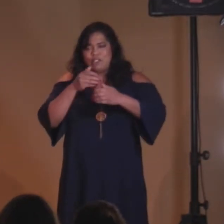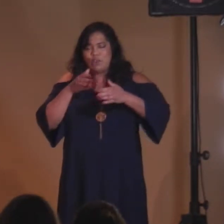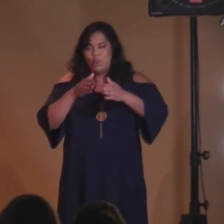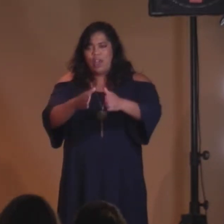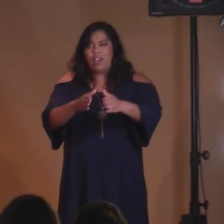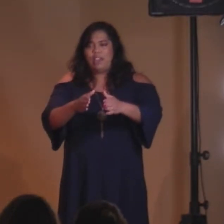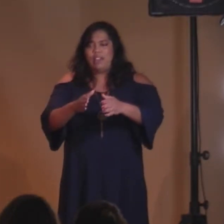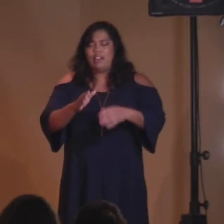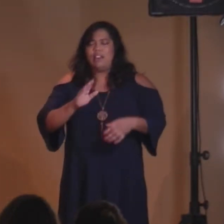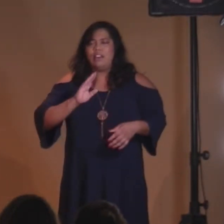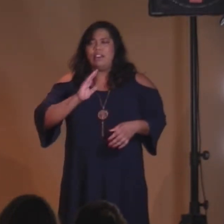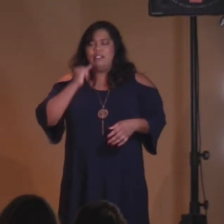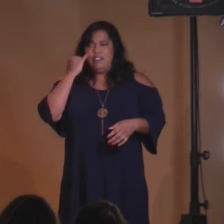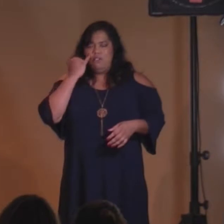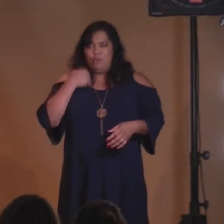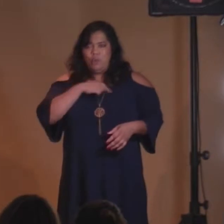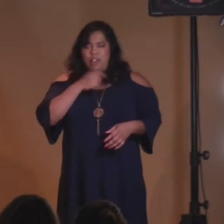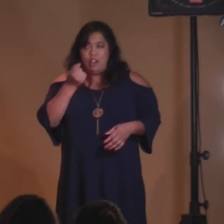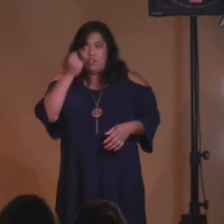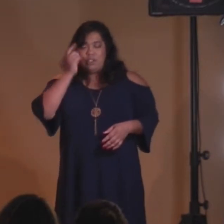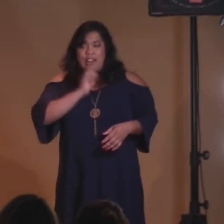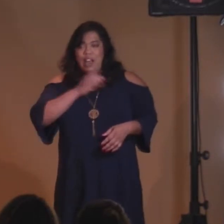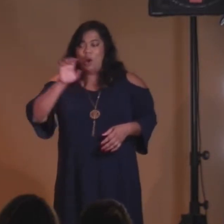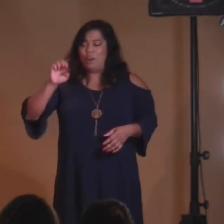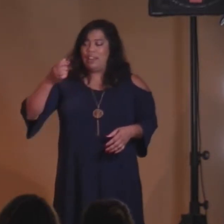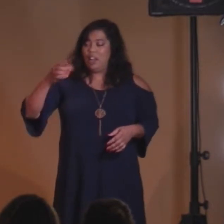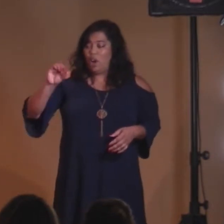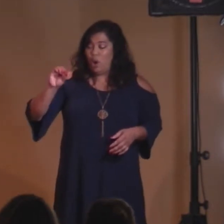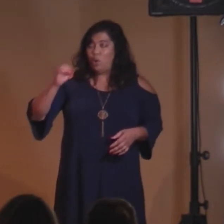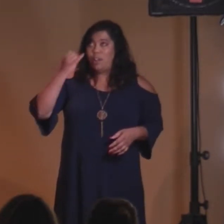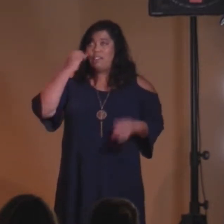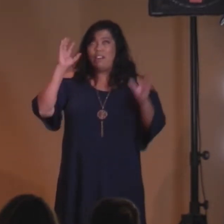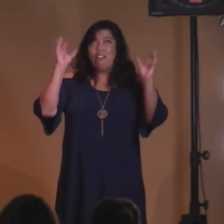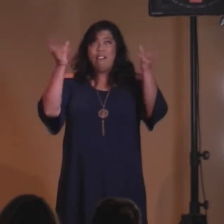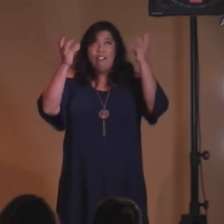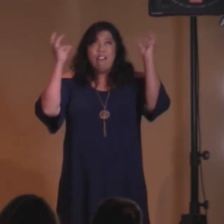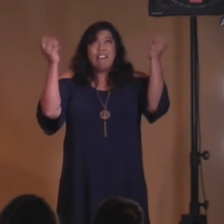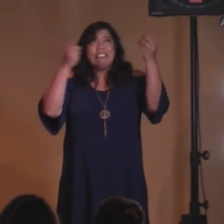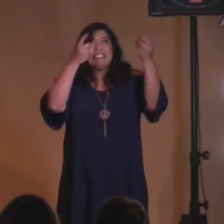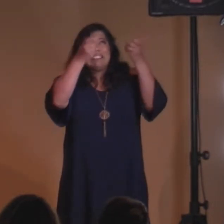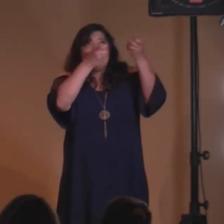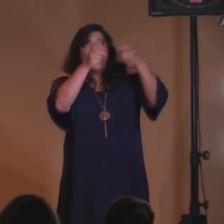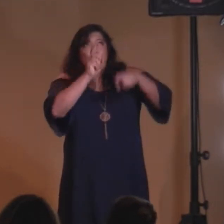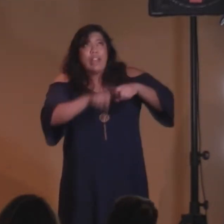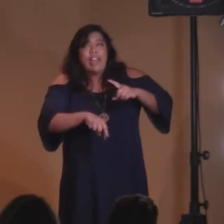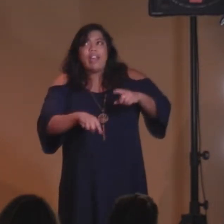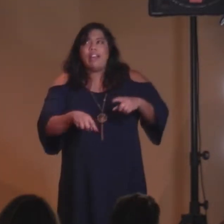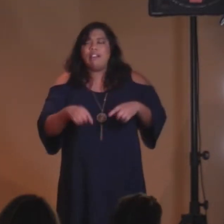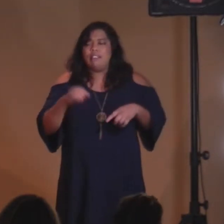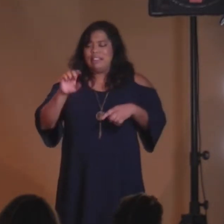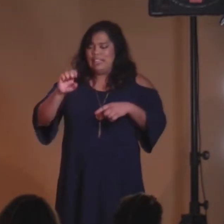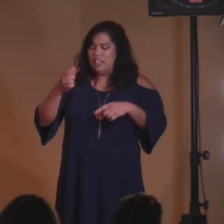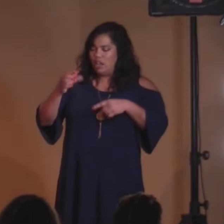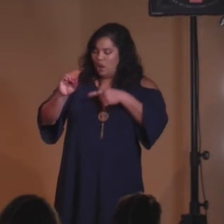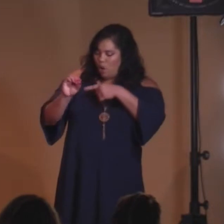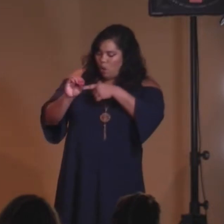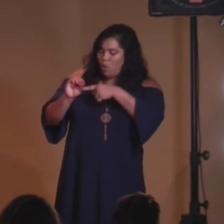check, and it is not the one operating, when the smoke detector is not controlled, when it is operating